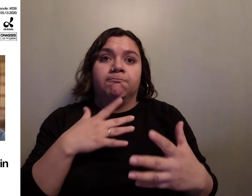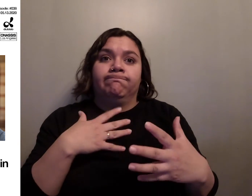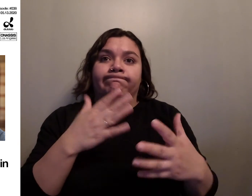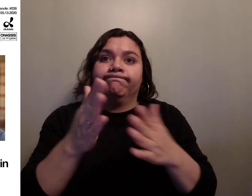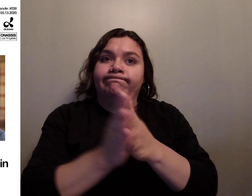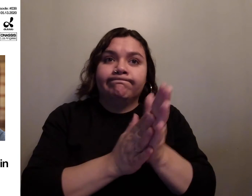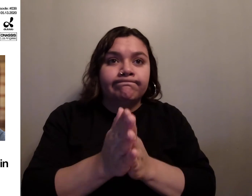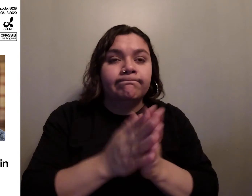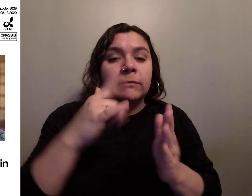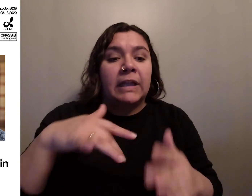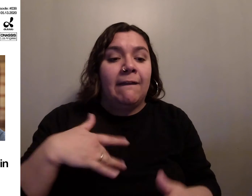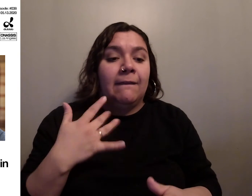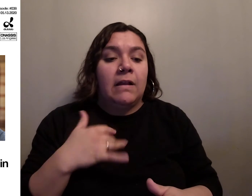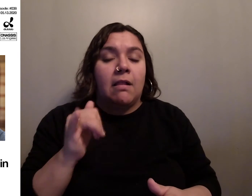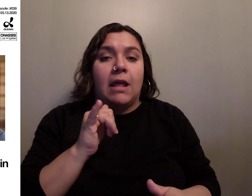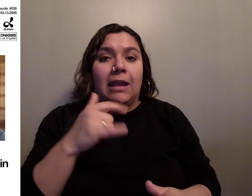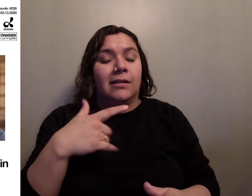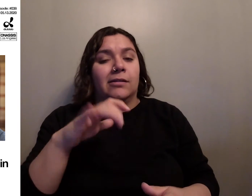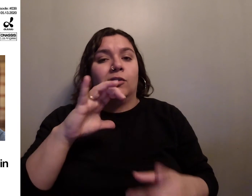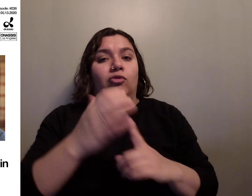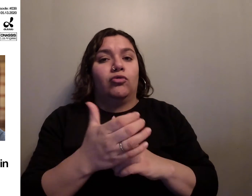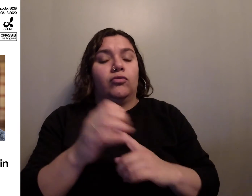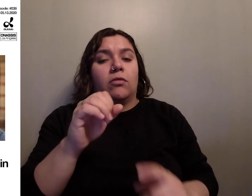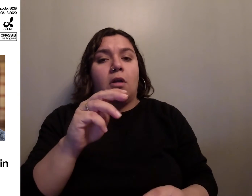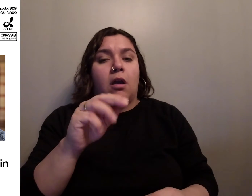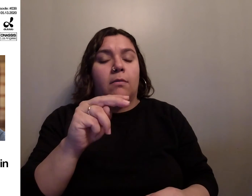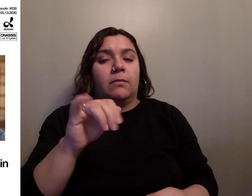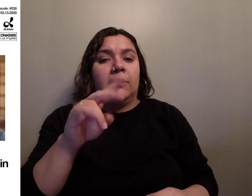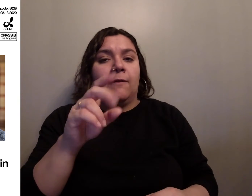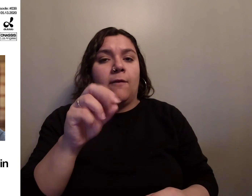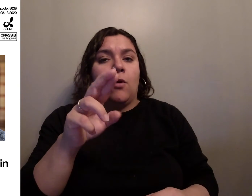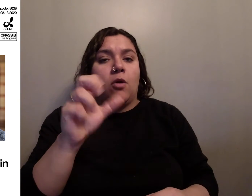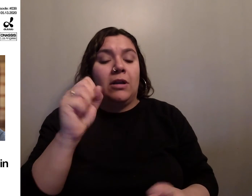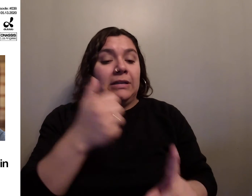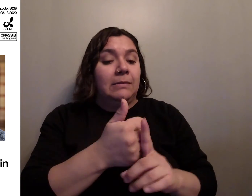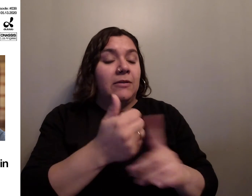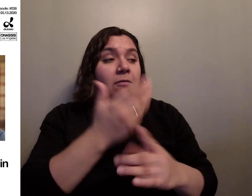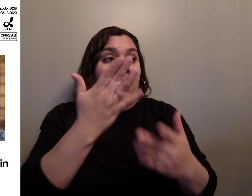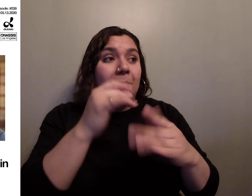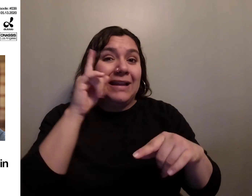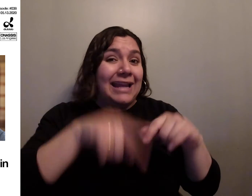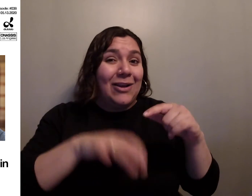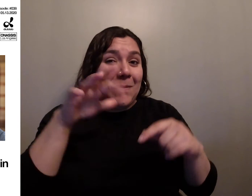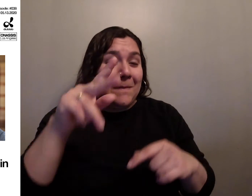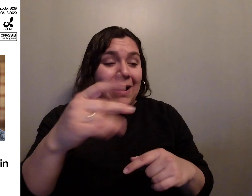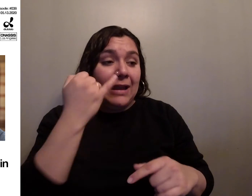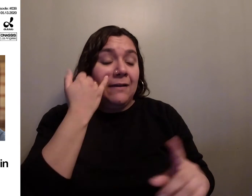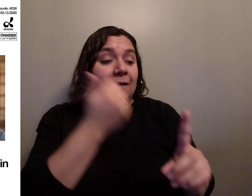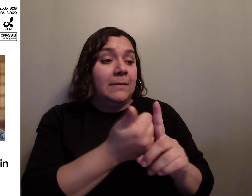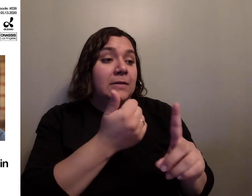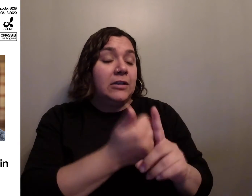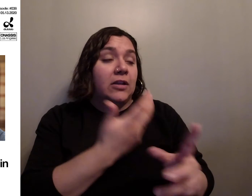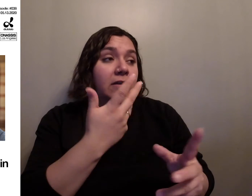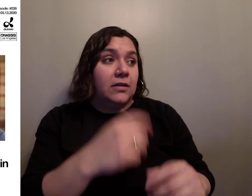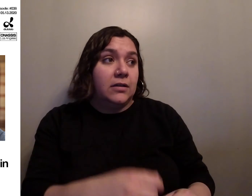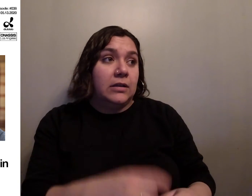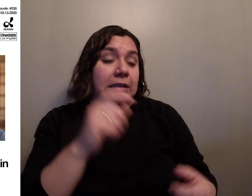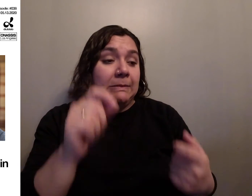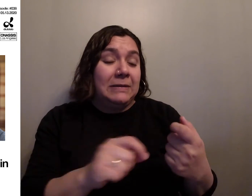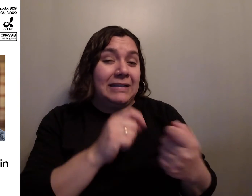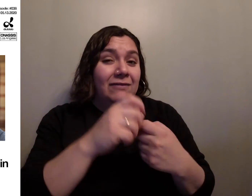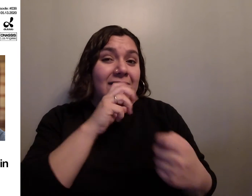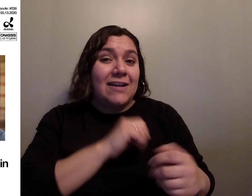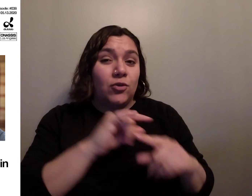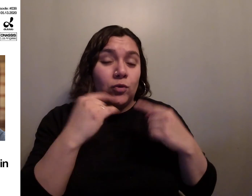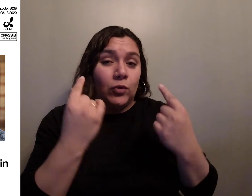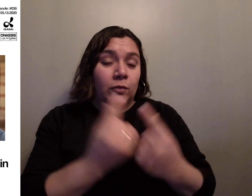probably feel, no matter how voracious they are as cultural omnivores, they'll be unlikely to